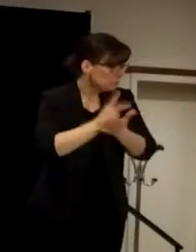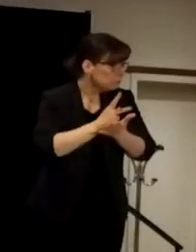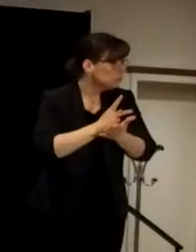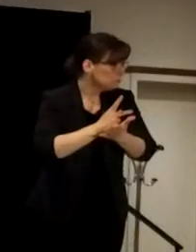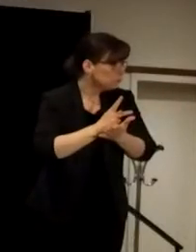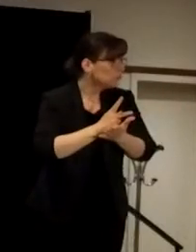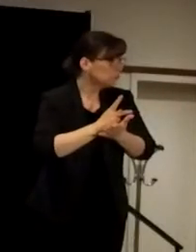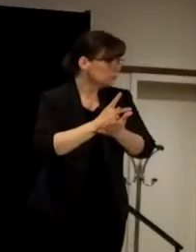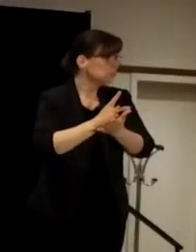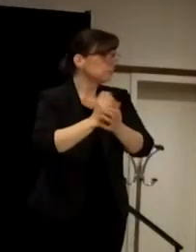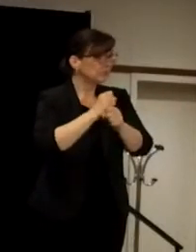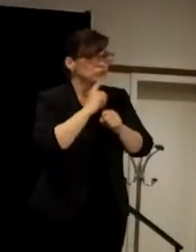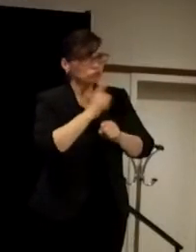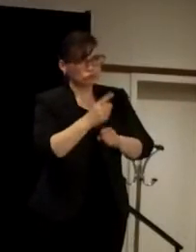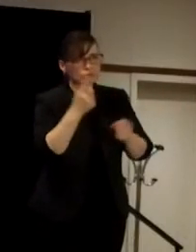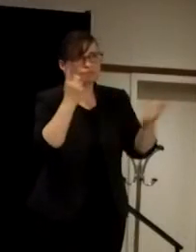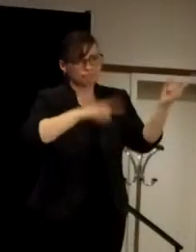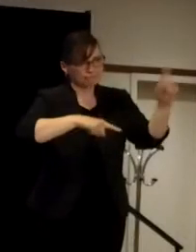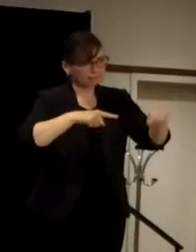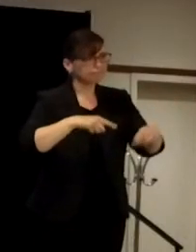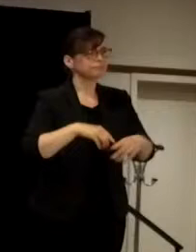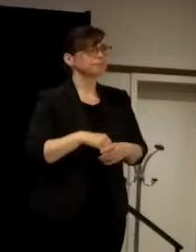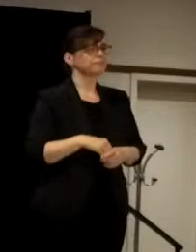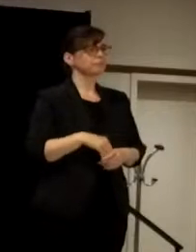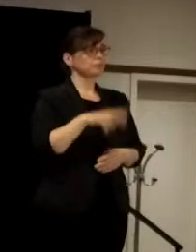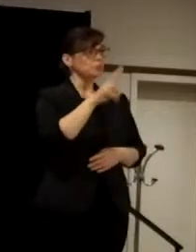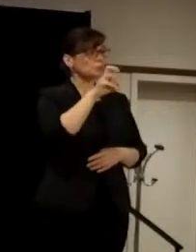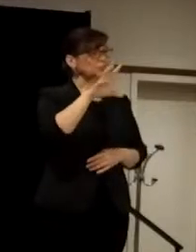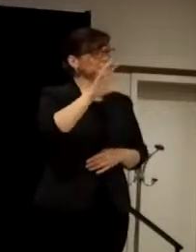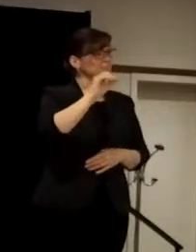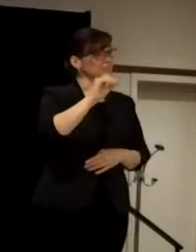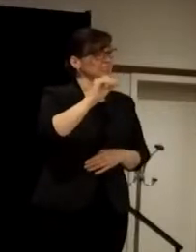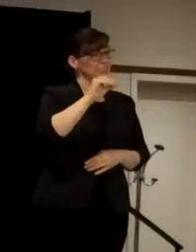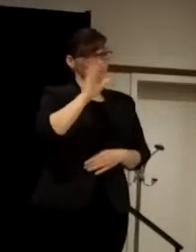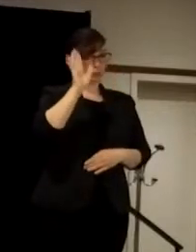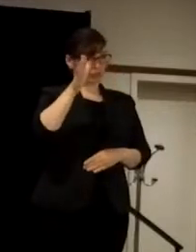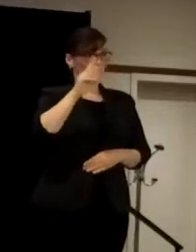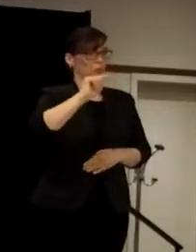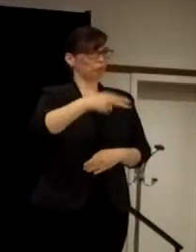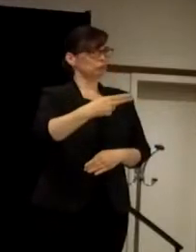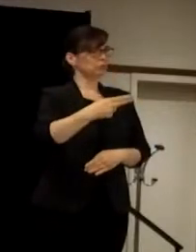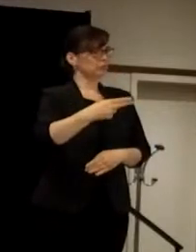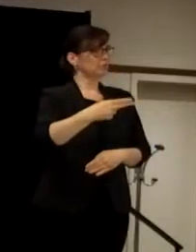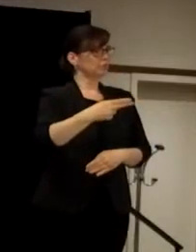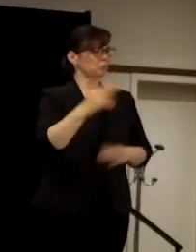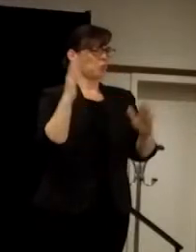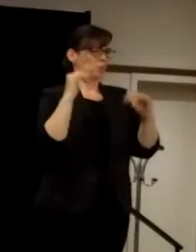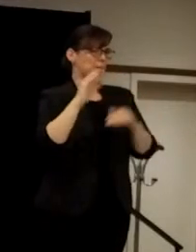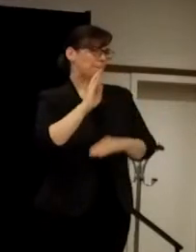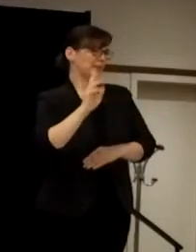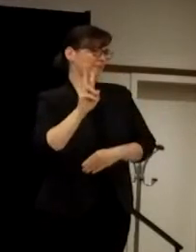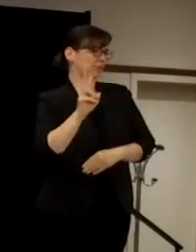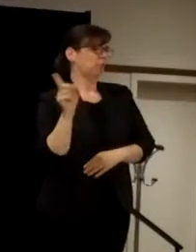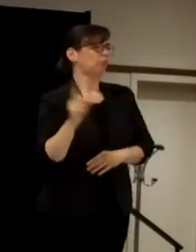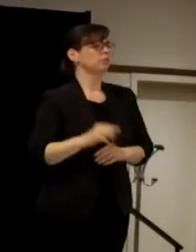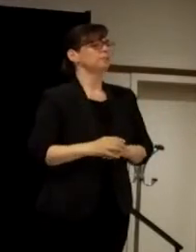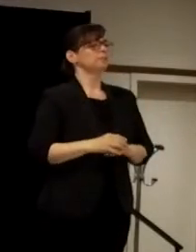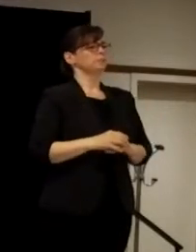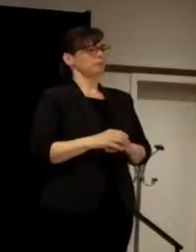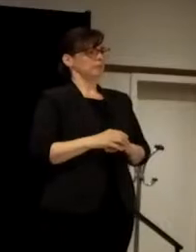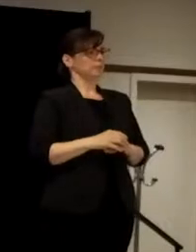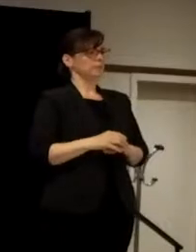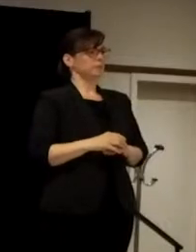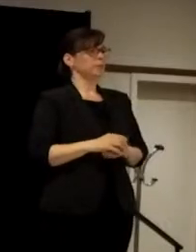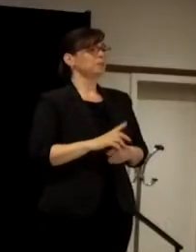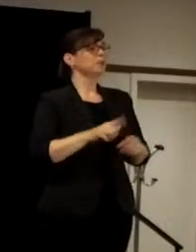hopefully get 250 kids on Thursday, maybe more. But that's the goal. Then we'll go,